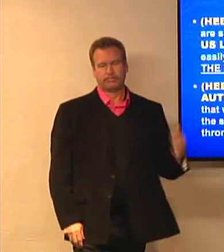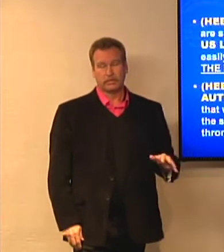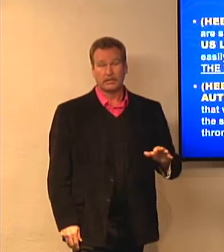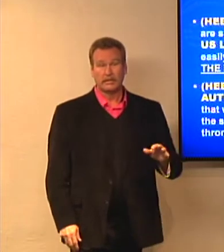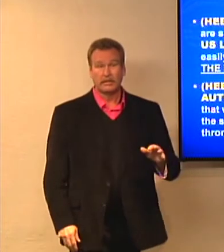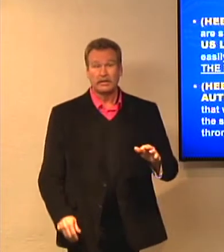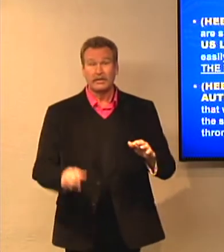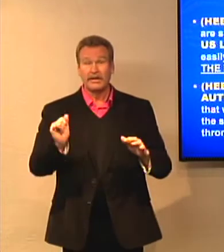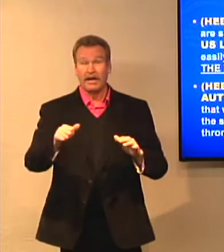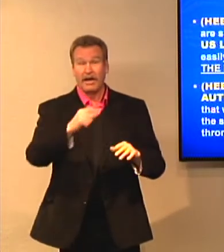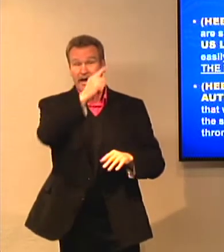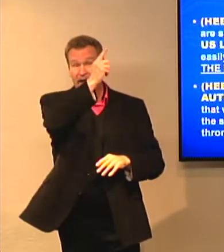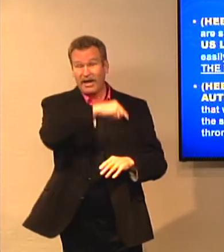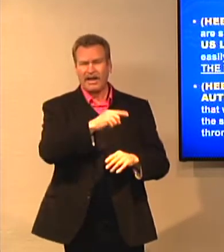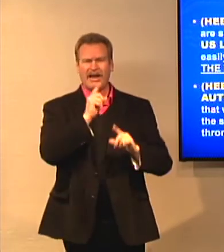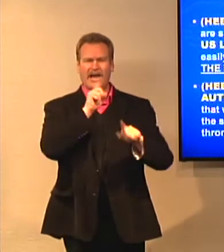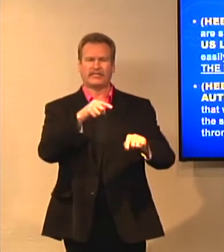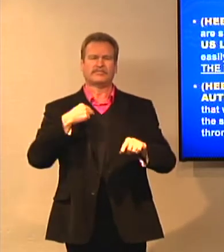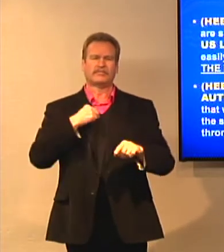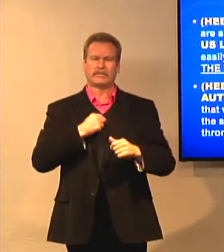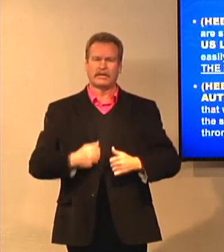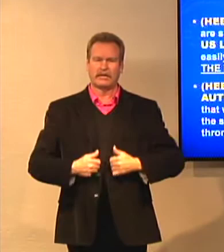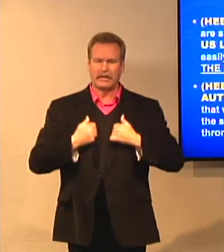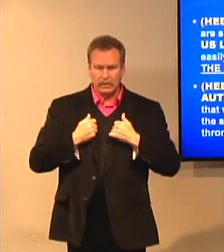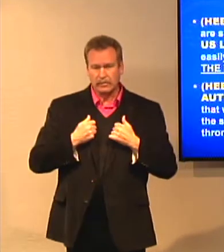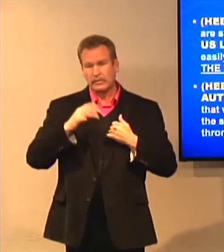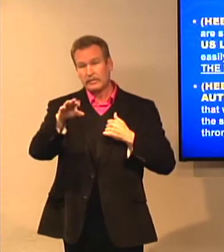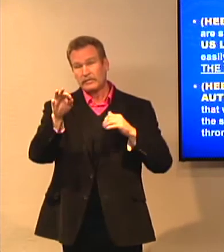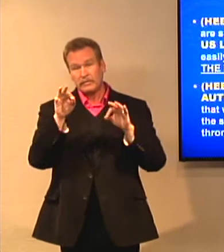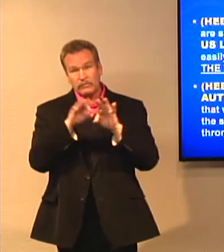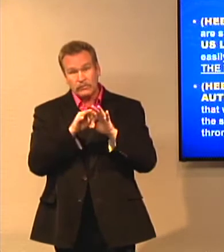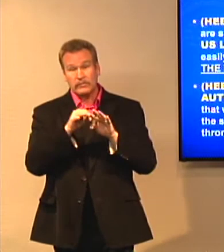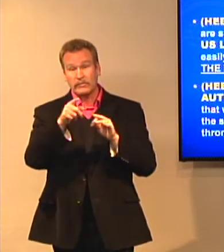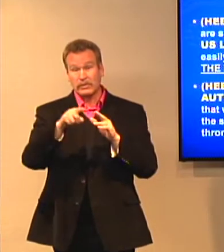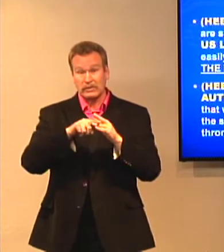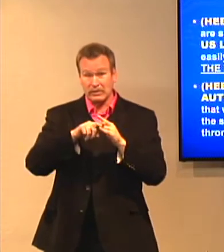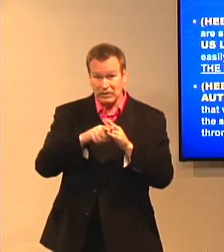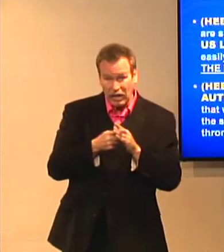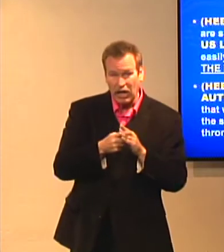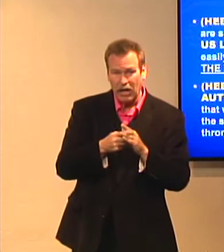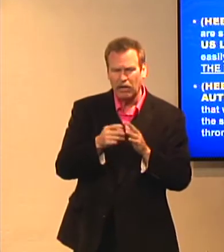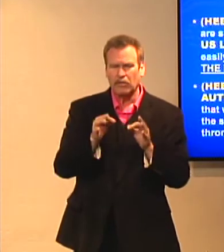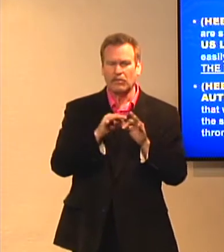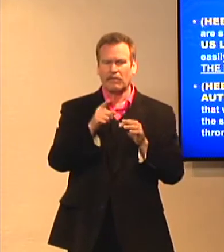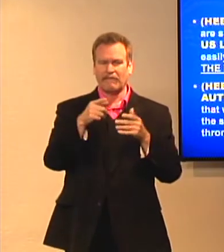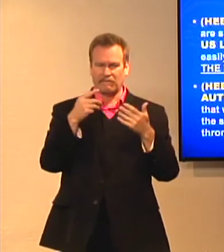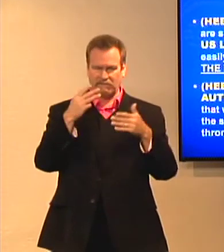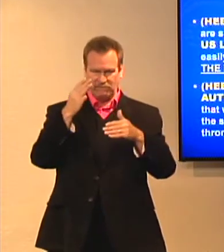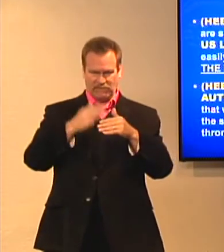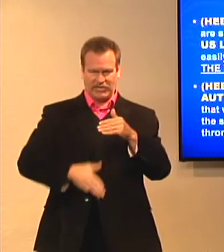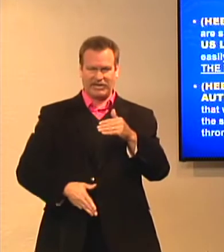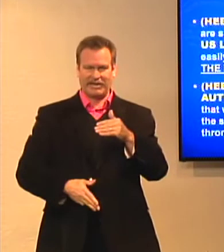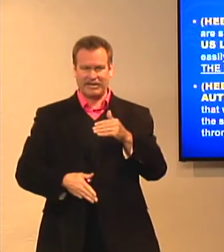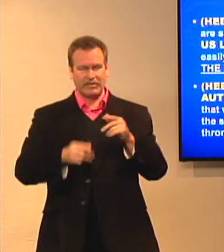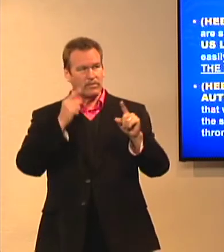he has sat down at the right hand of the throne of God. So we have the answer for our life.